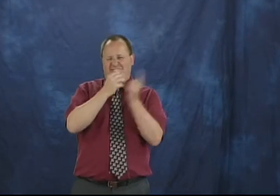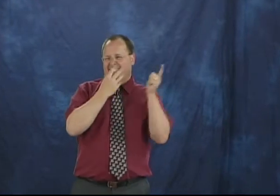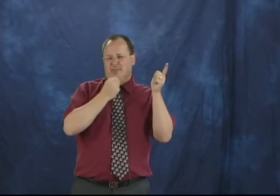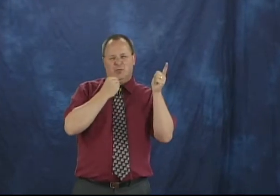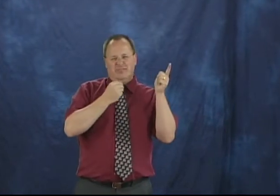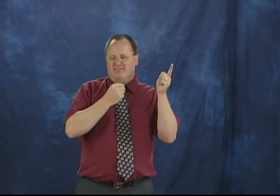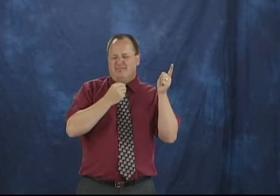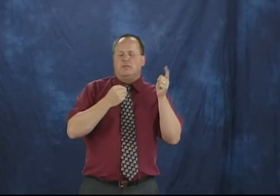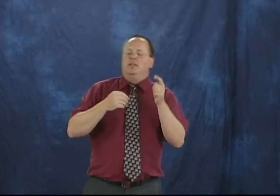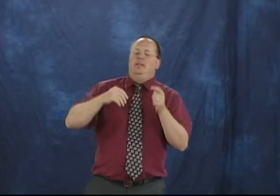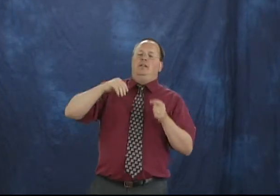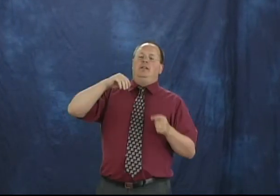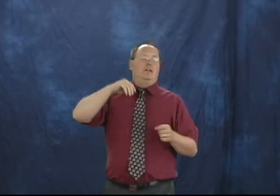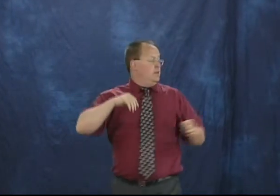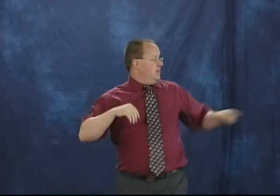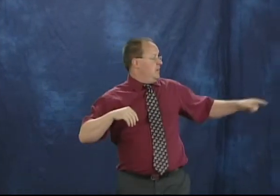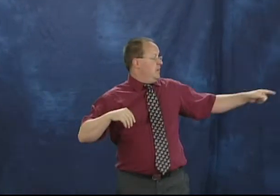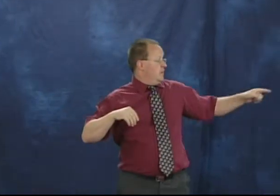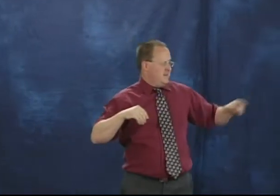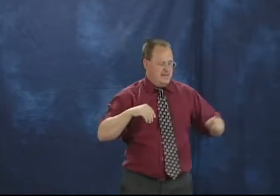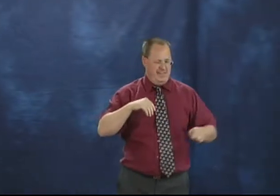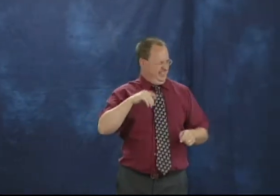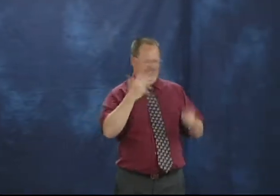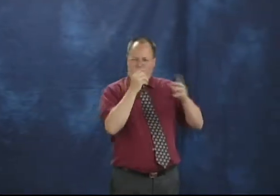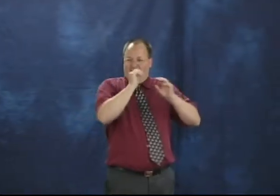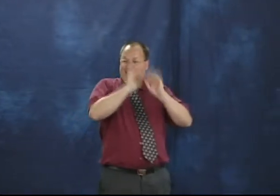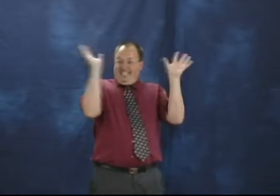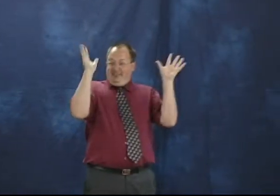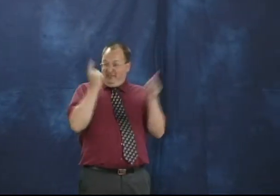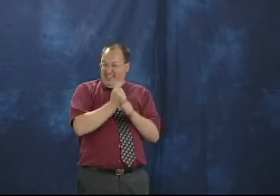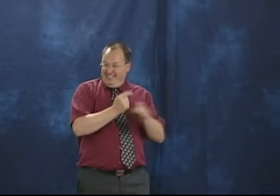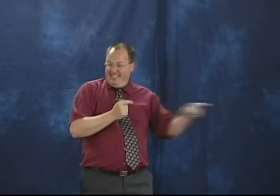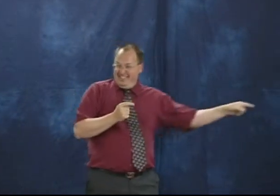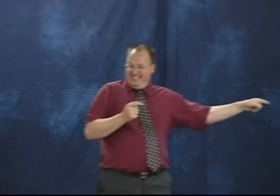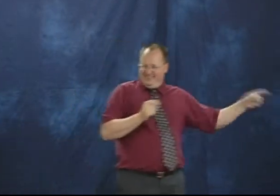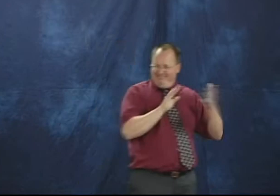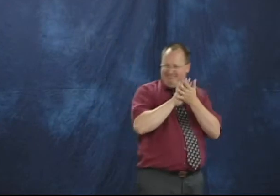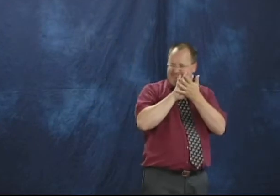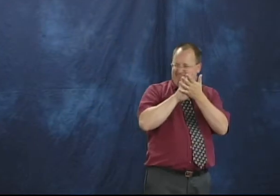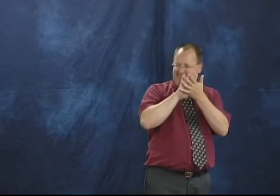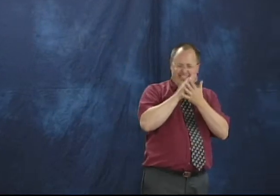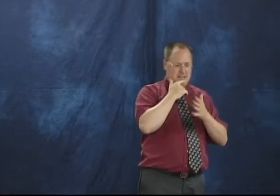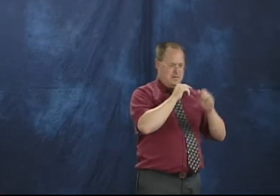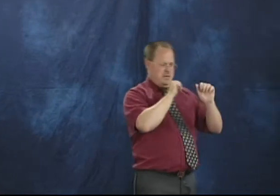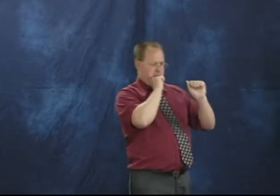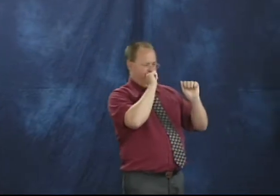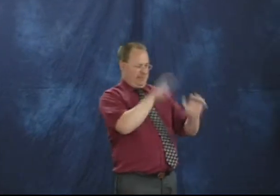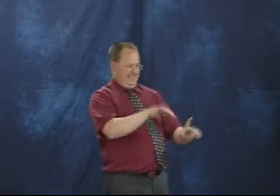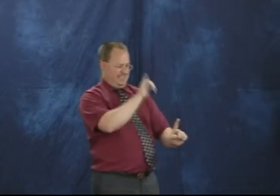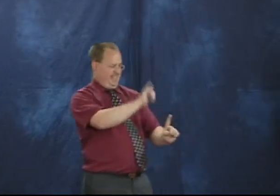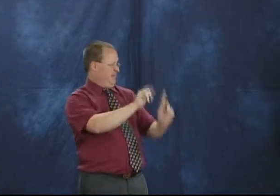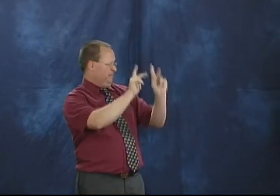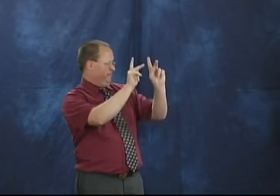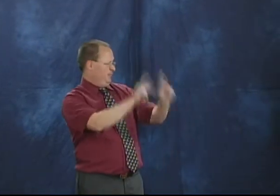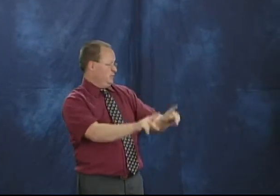My Greek teacher, Ron, said this is not a good English translation from the